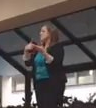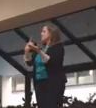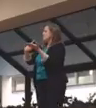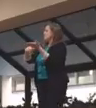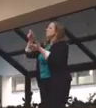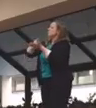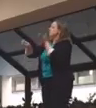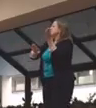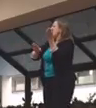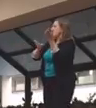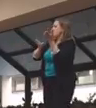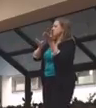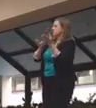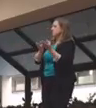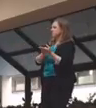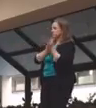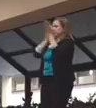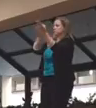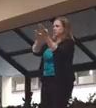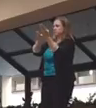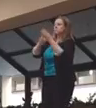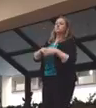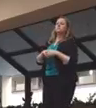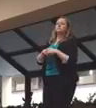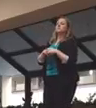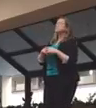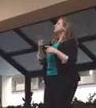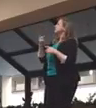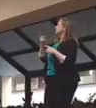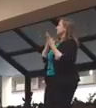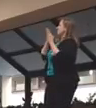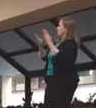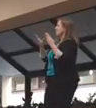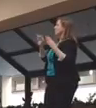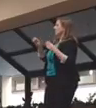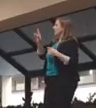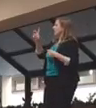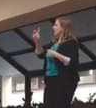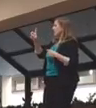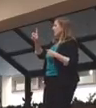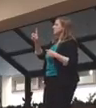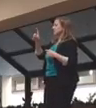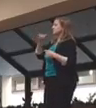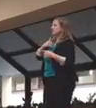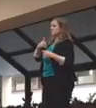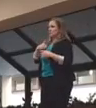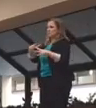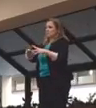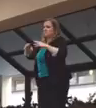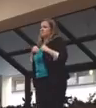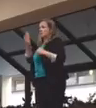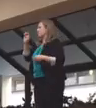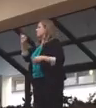were your region affiliate chapters in the Region 3 did make a motion that